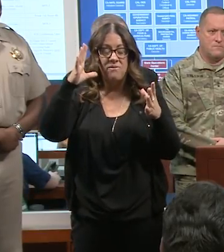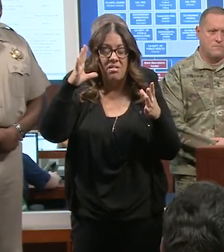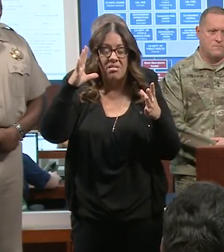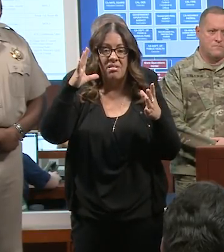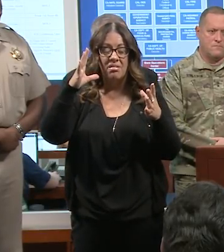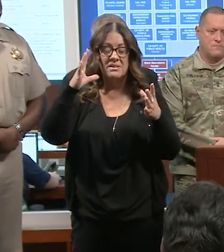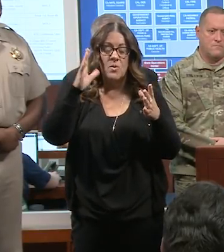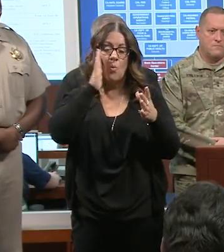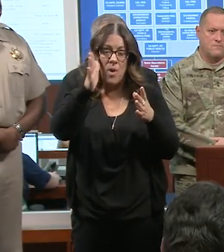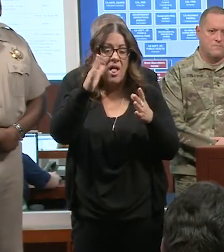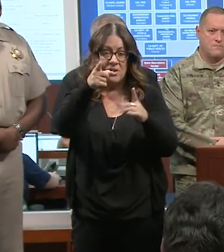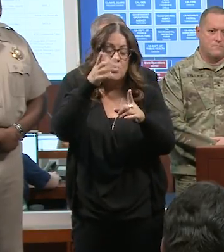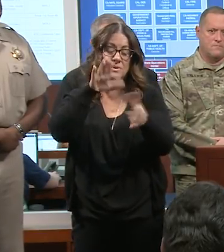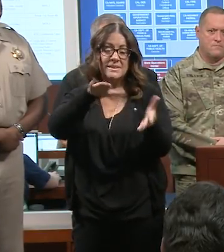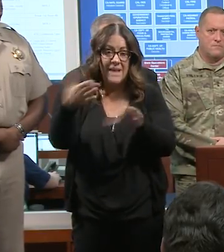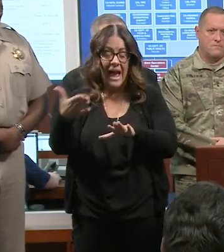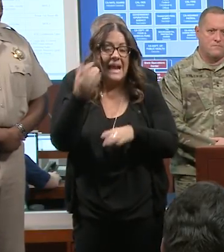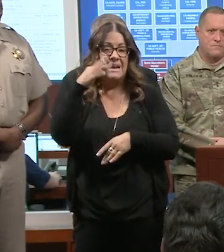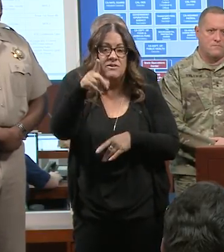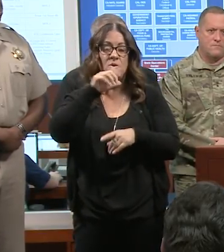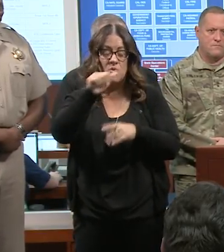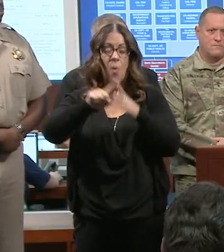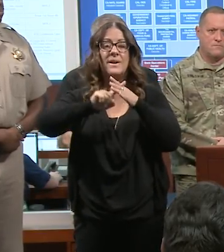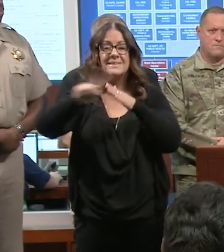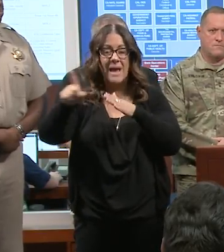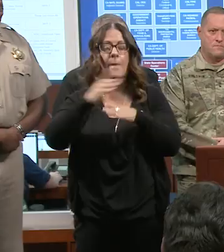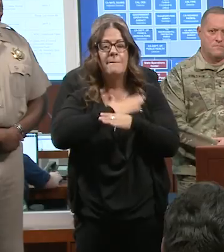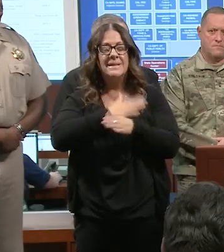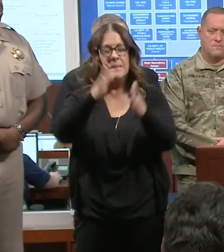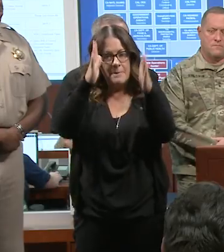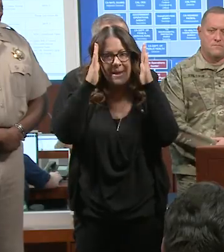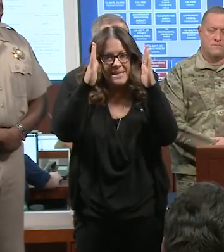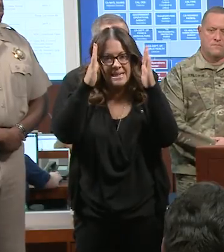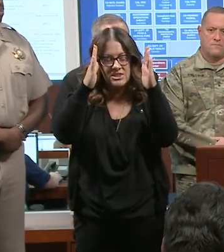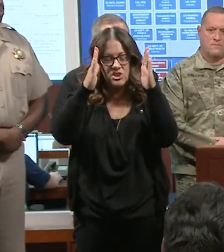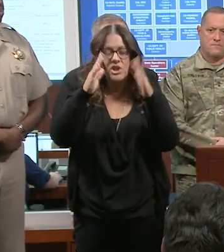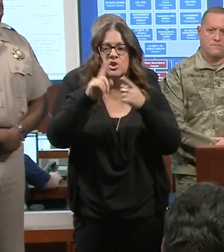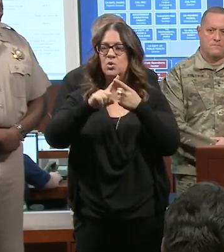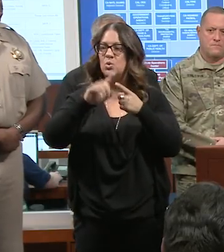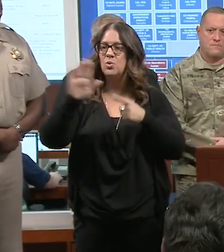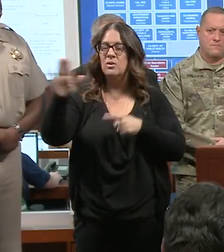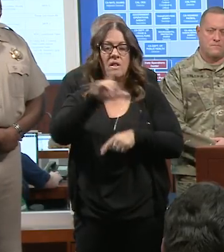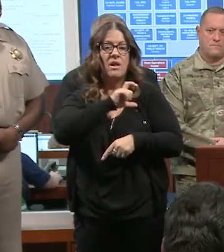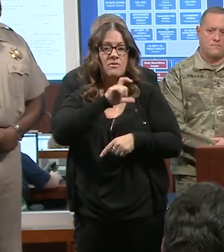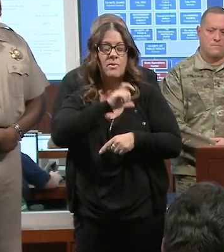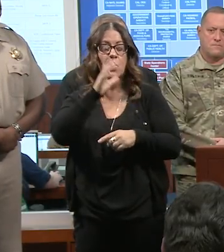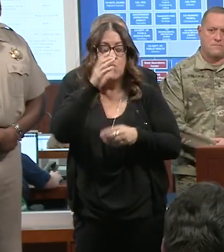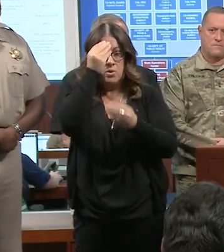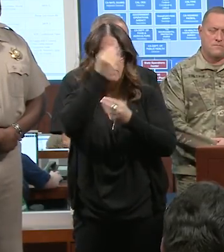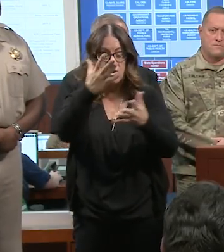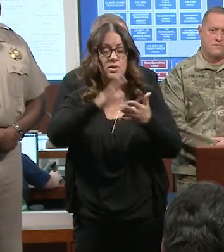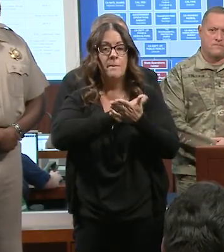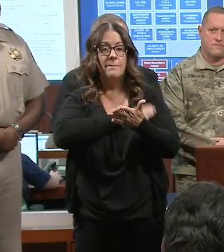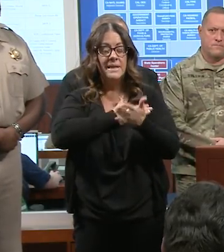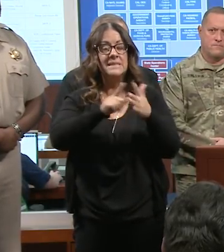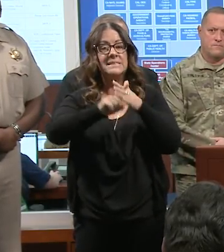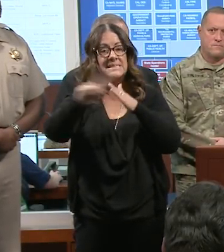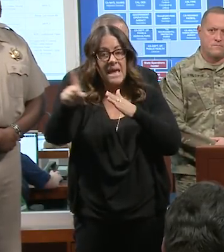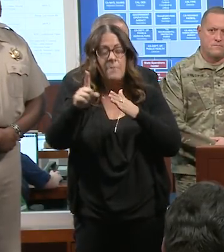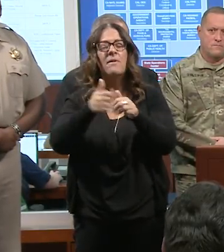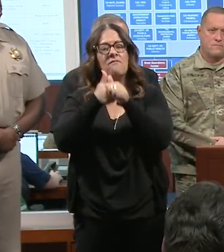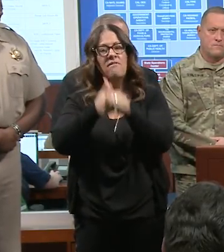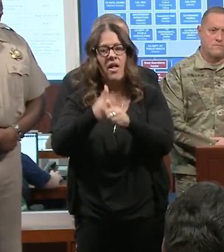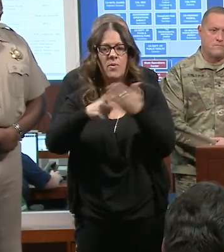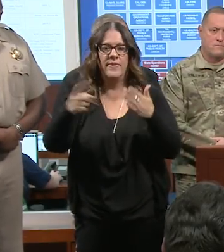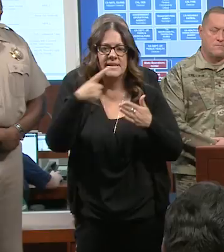don't get out from in front of these fires. And so please pay very close attention to evacuation orders. It's very dynamic. These fires are